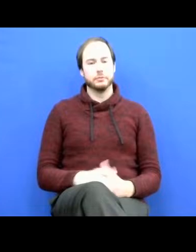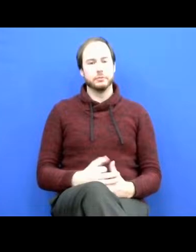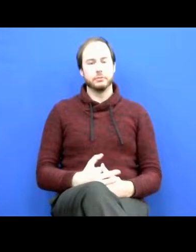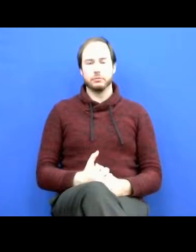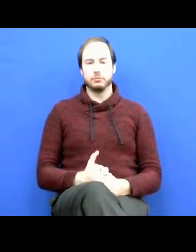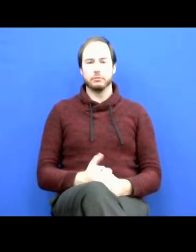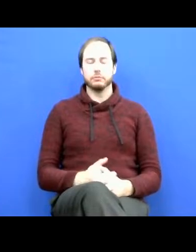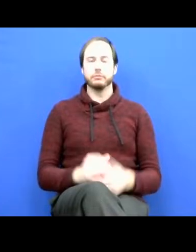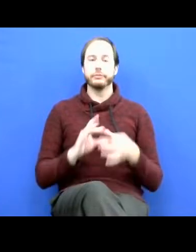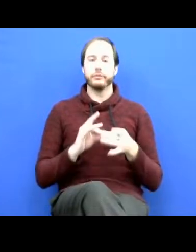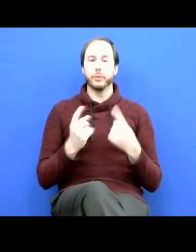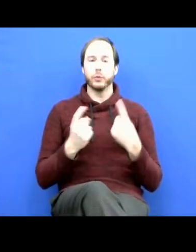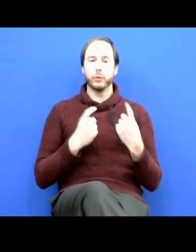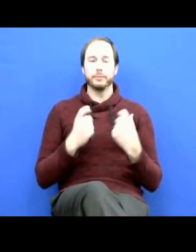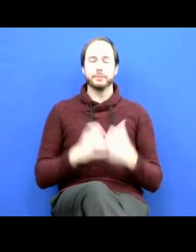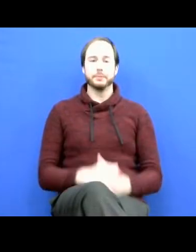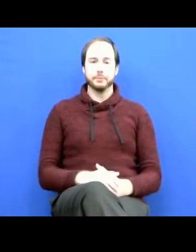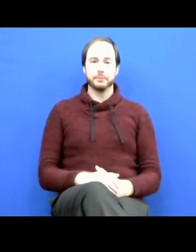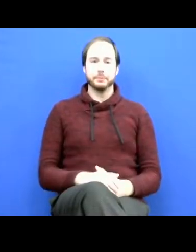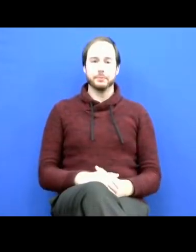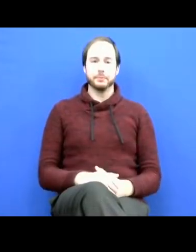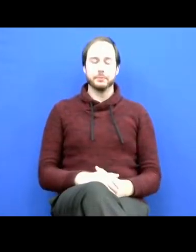Any further comments or questions?